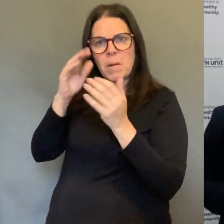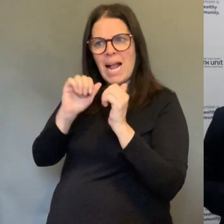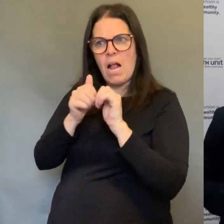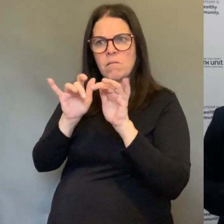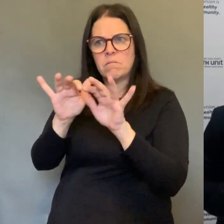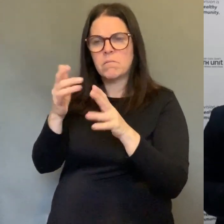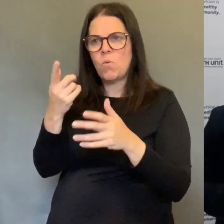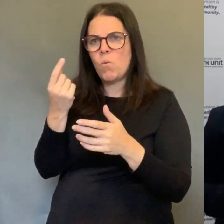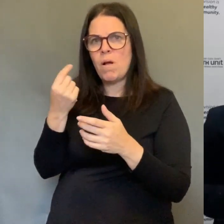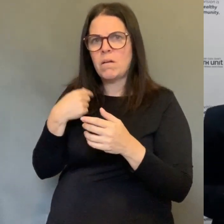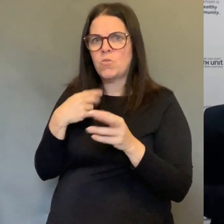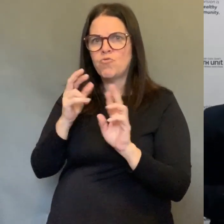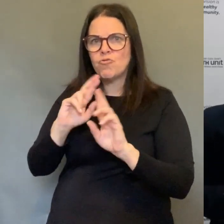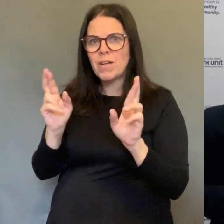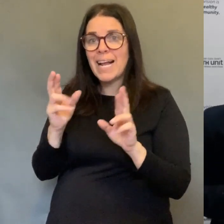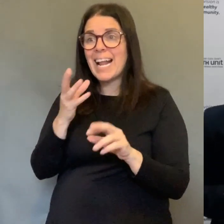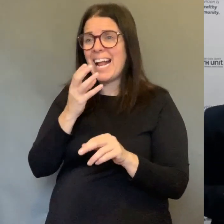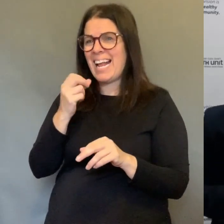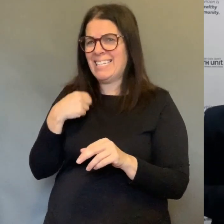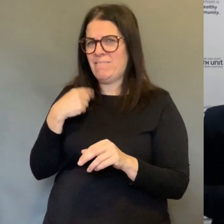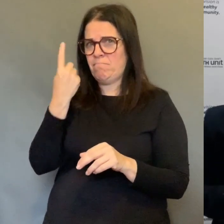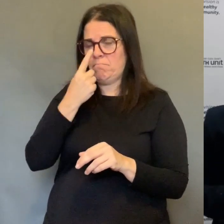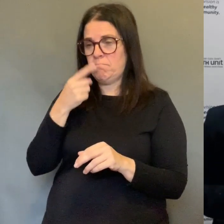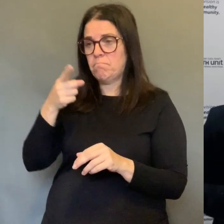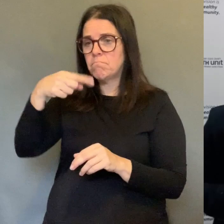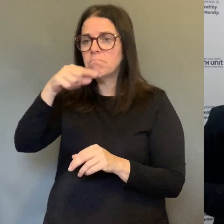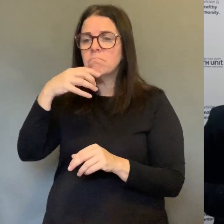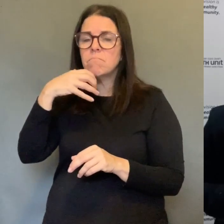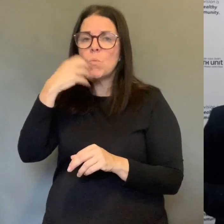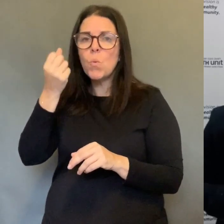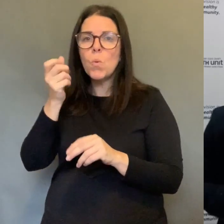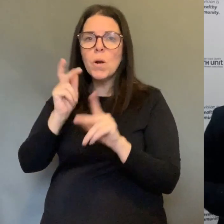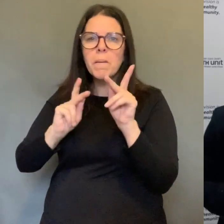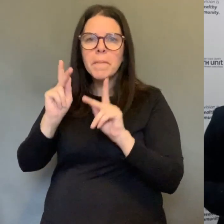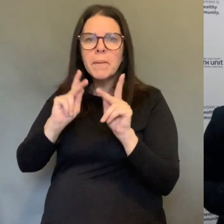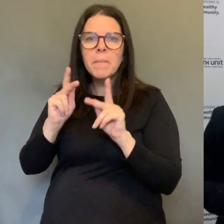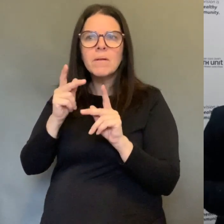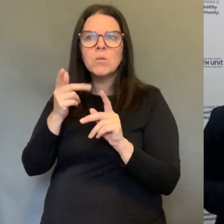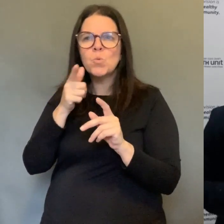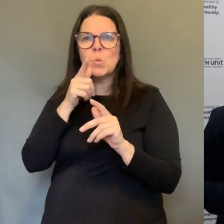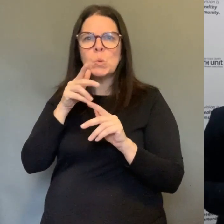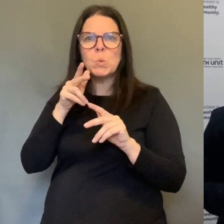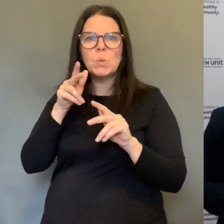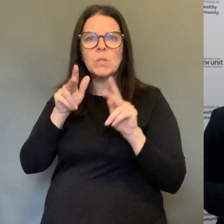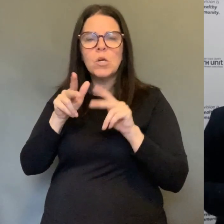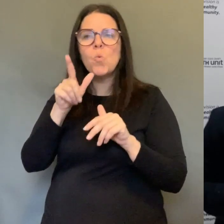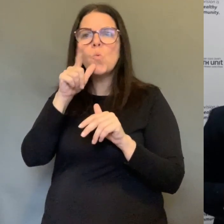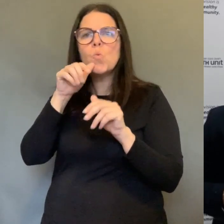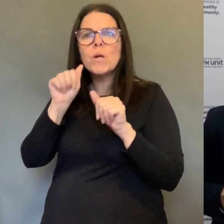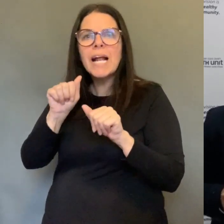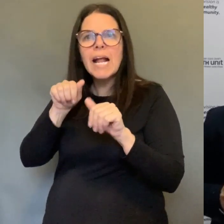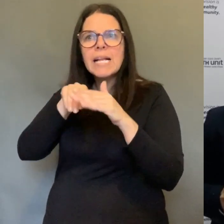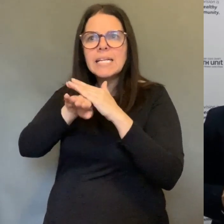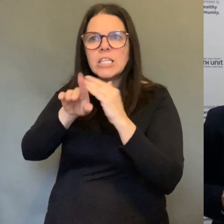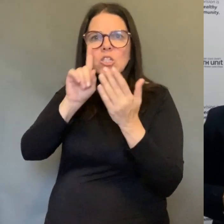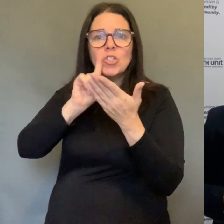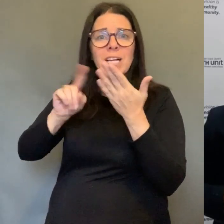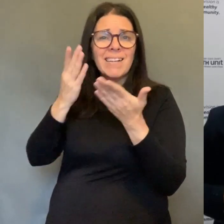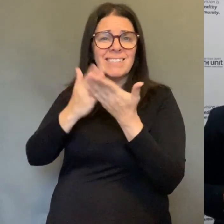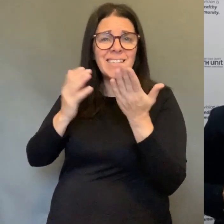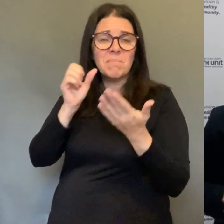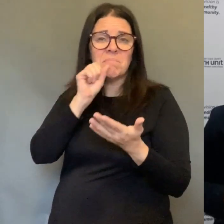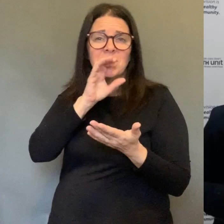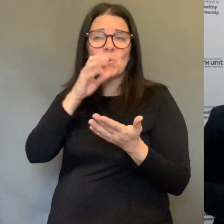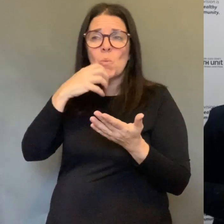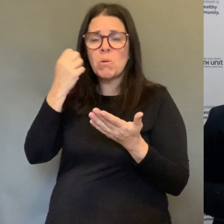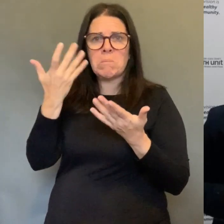homepage, and if people are going there, they can click on it to get access to that portal. The portal uses a combination of your health card number,